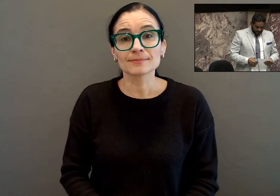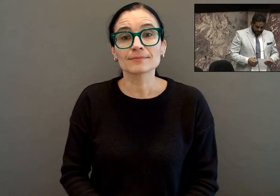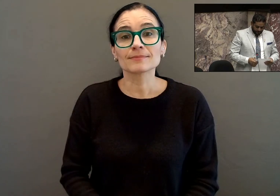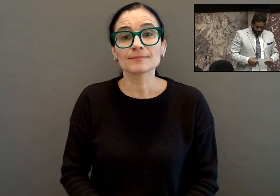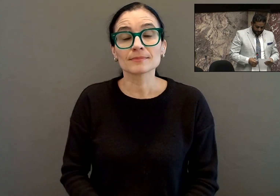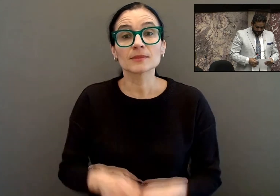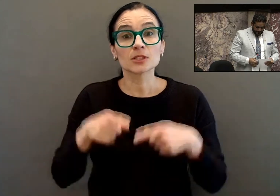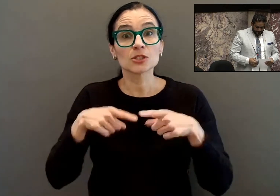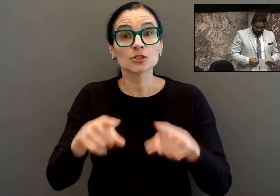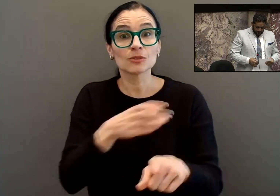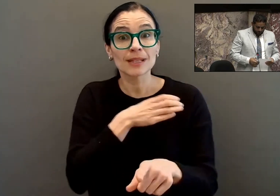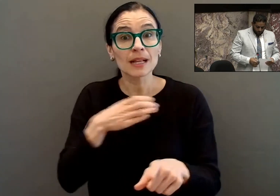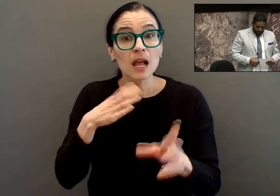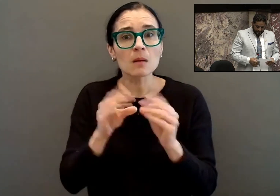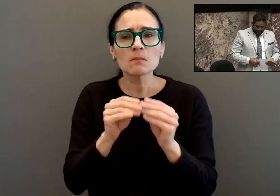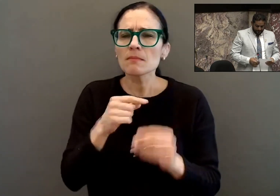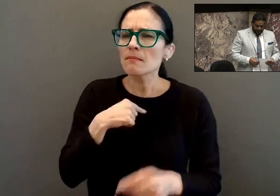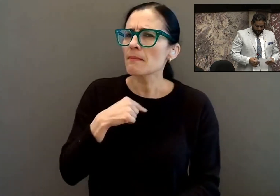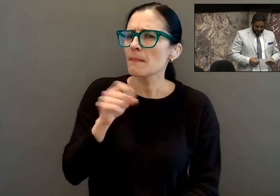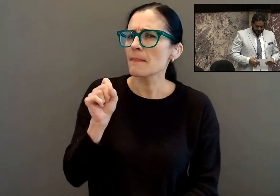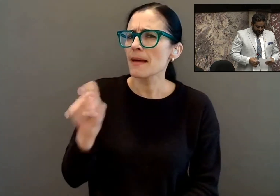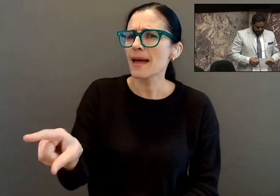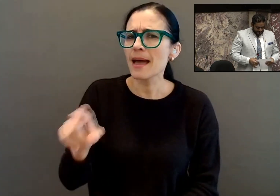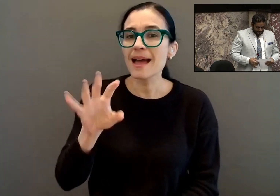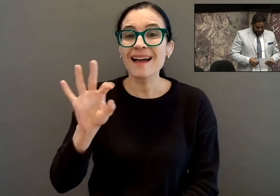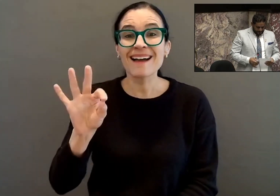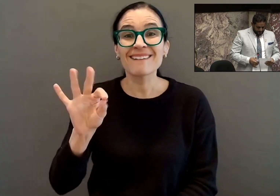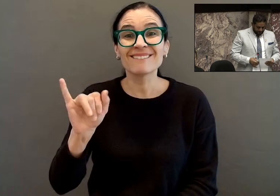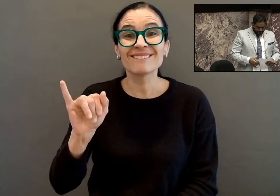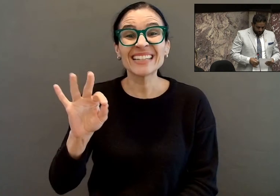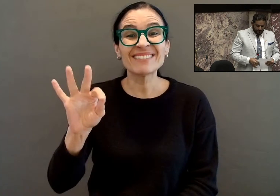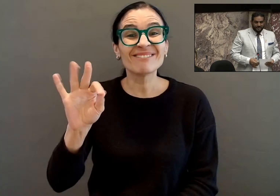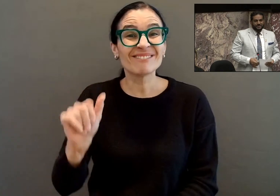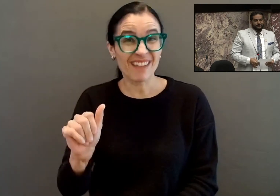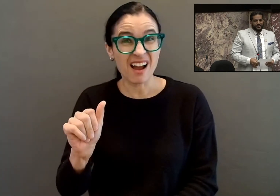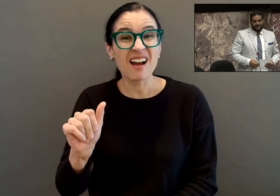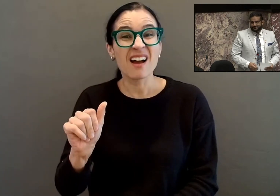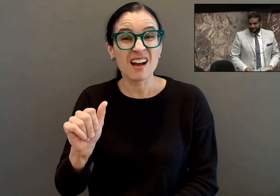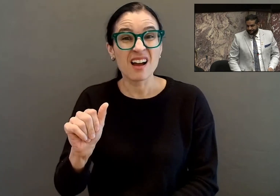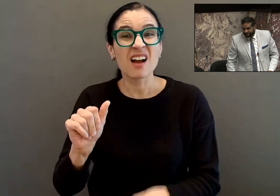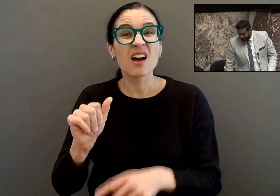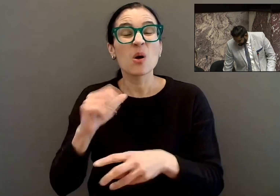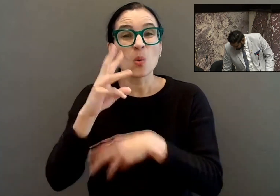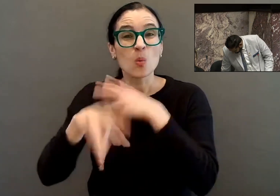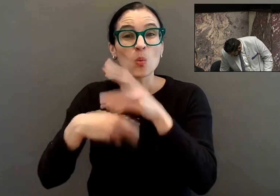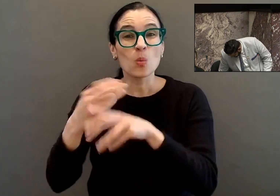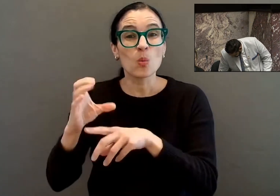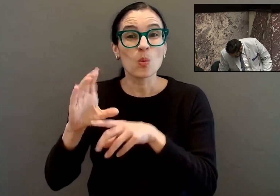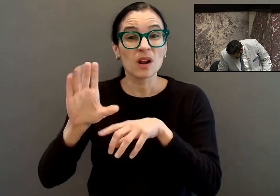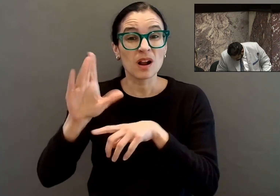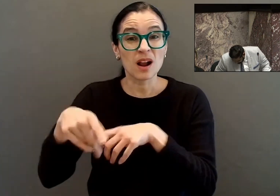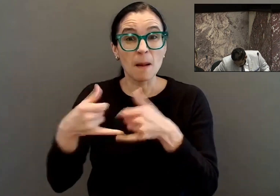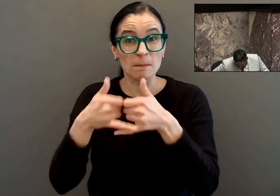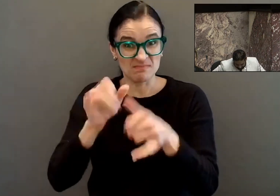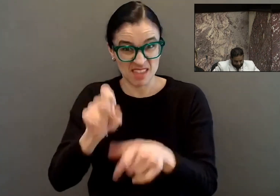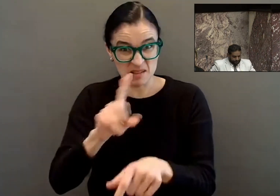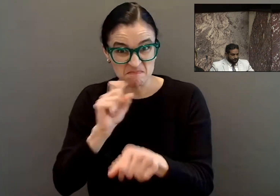the minister using real or made up further budget numbers during this debate?